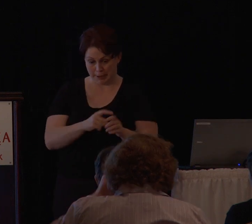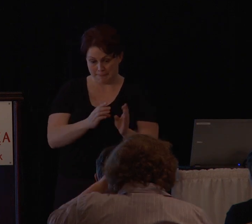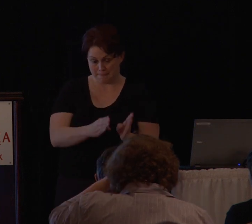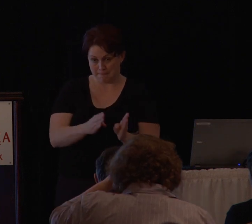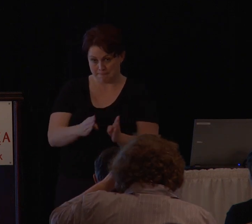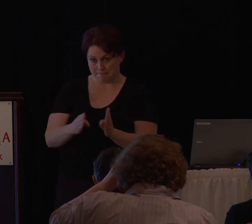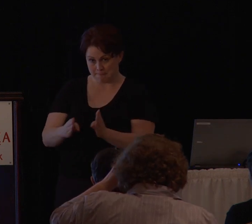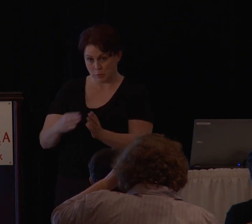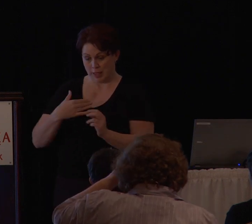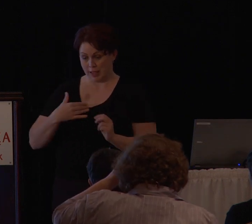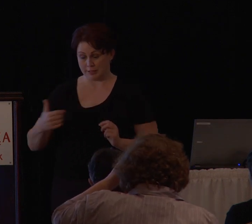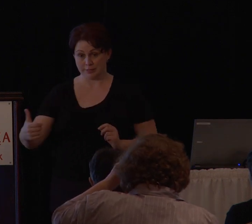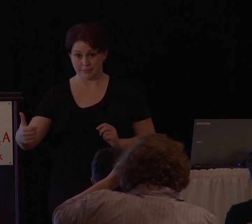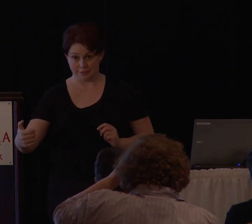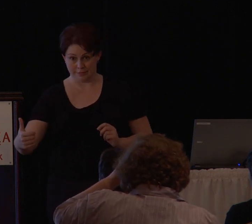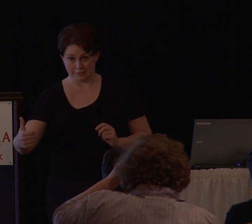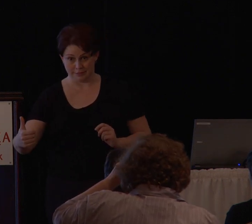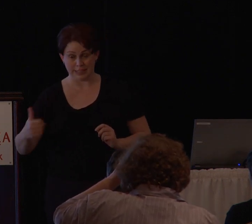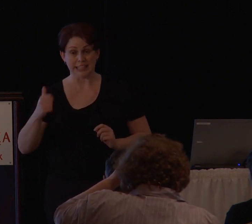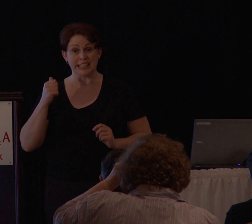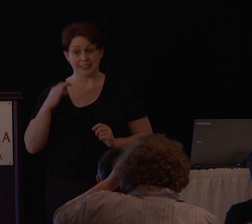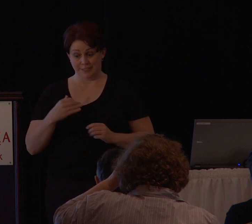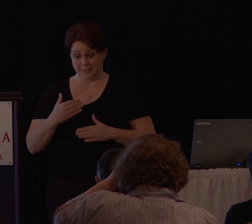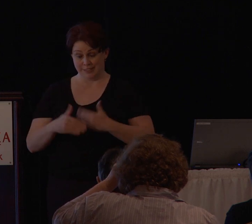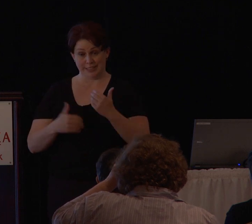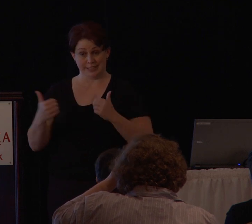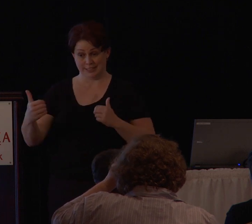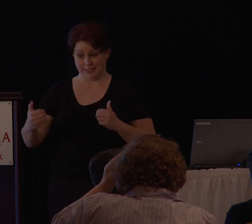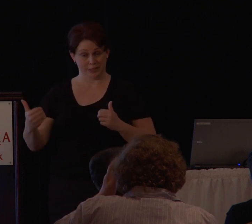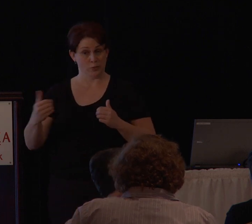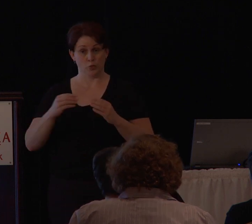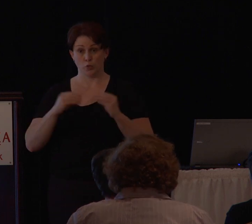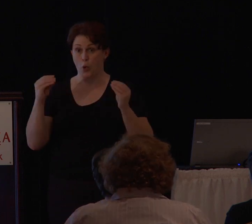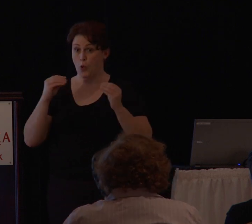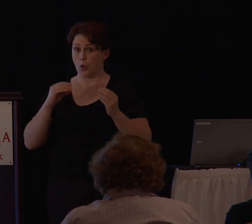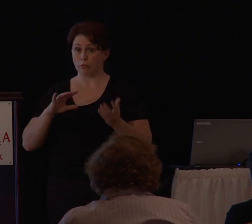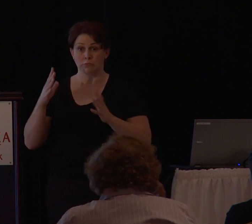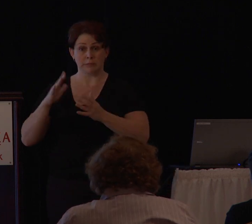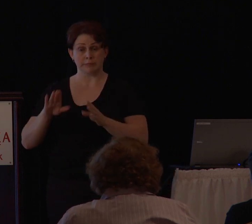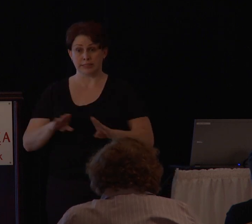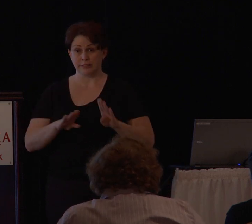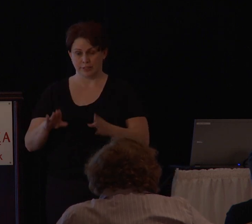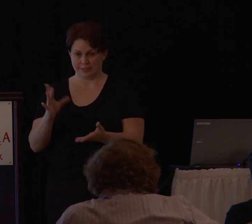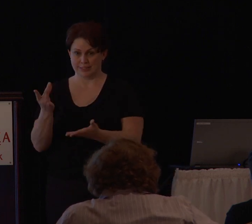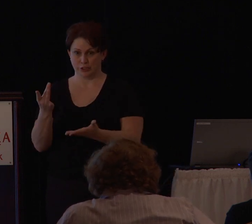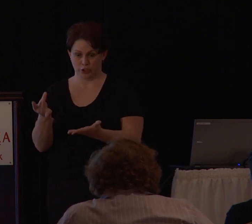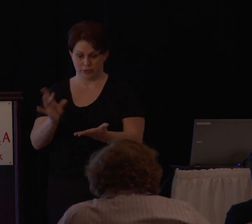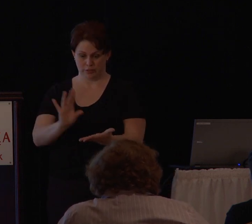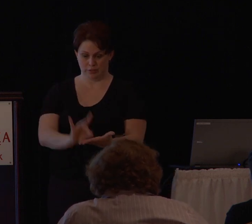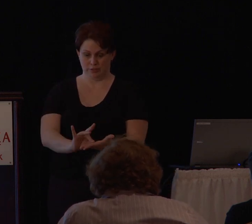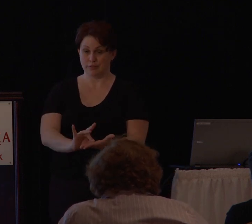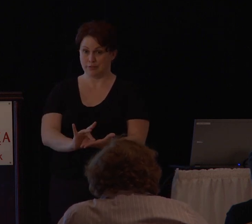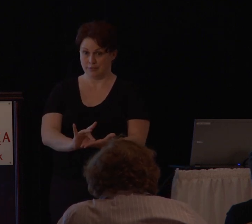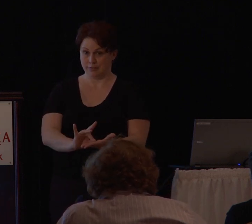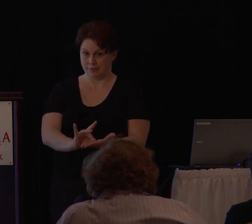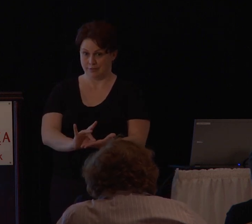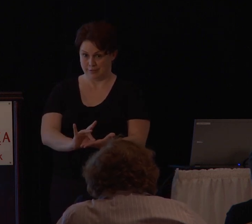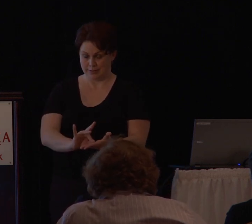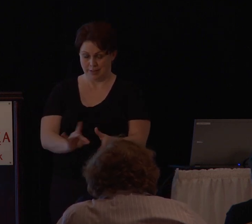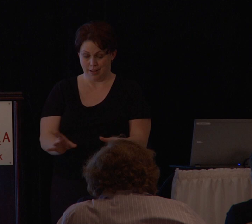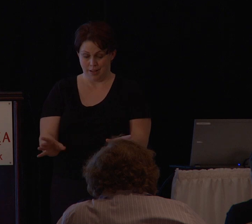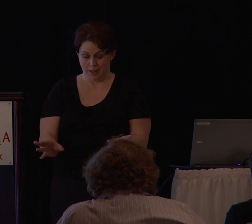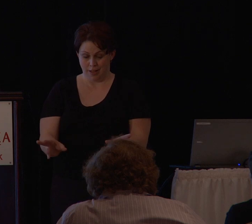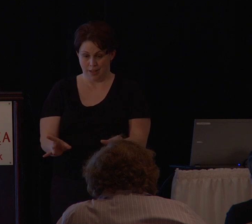set a timer, and if he made it through that time period without an outburst, he'd get a sticker on the grid. So when he had tallied up